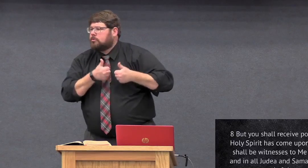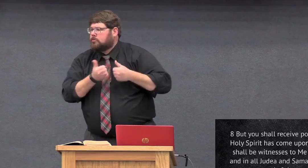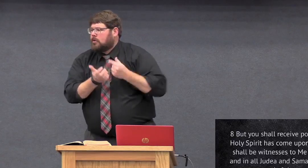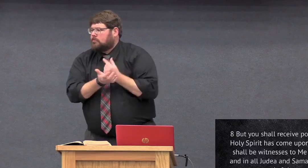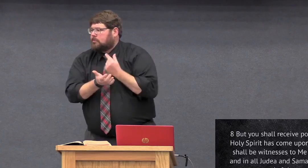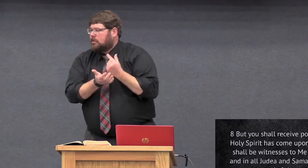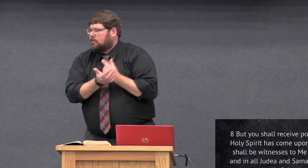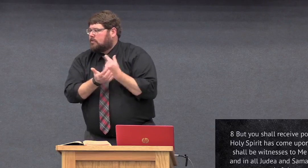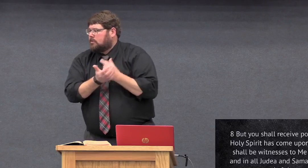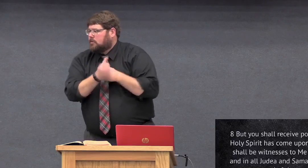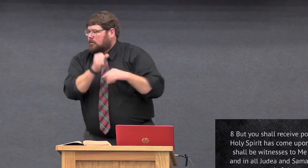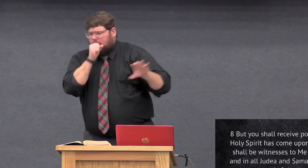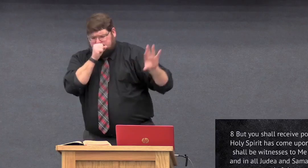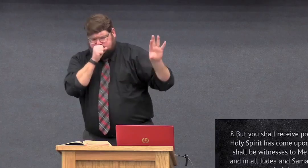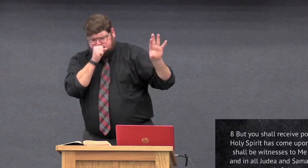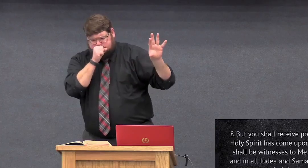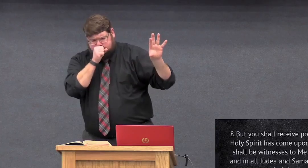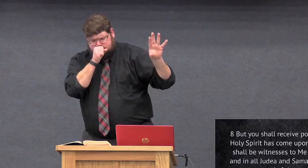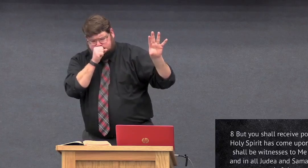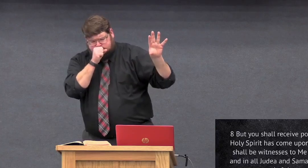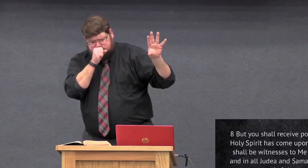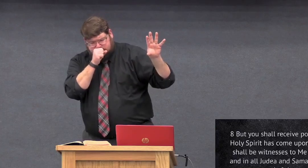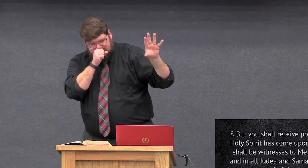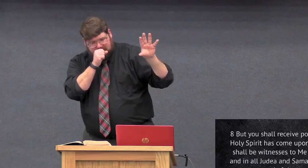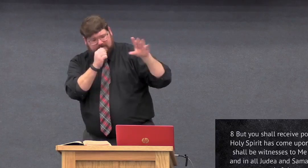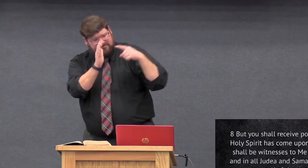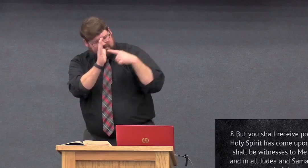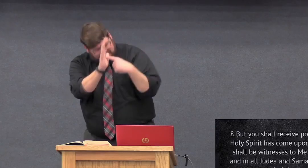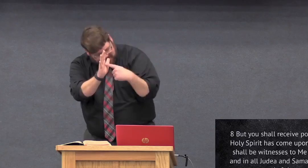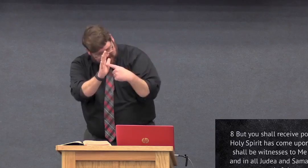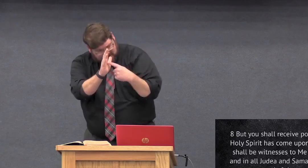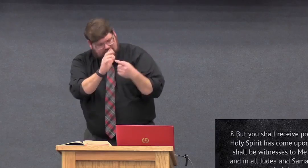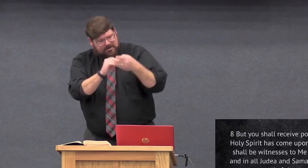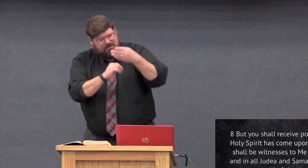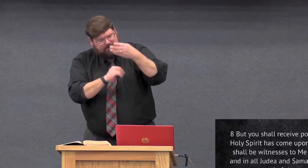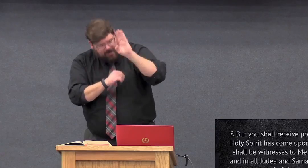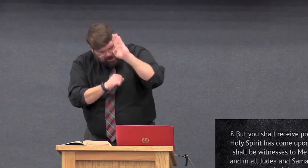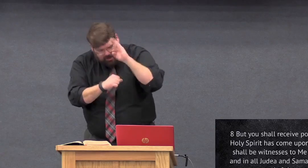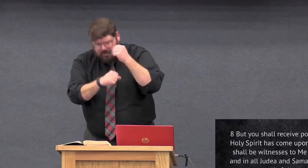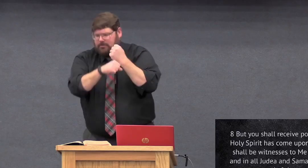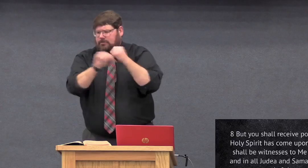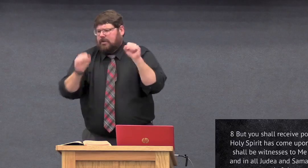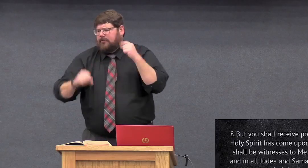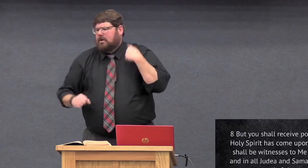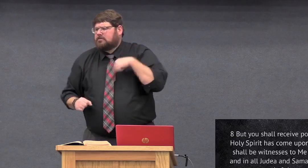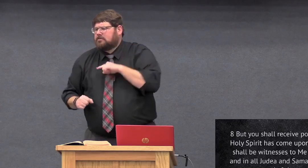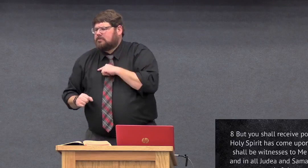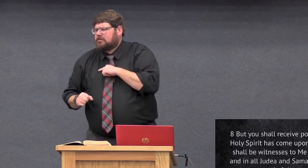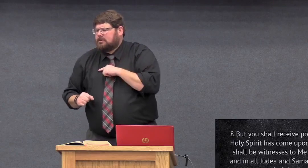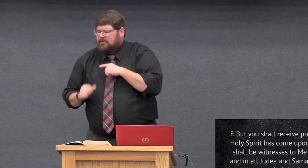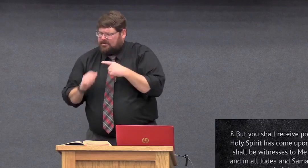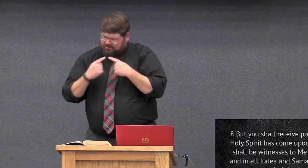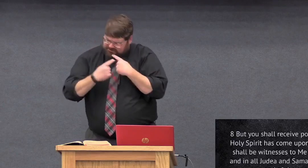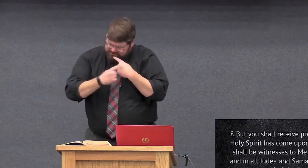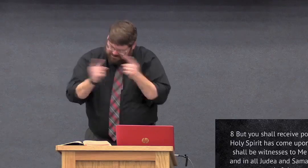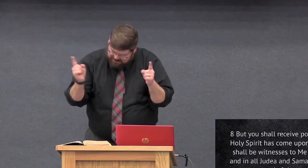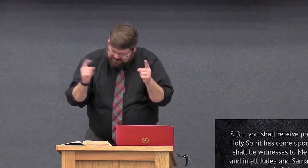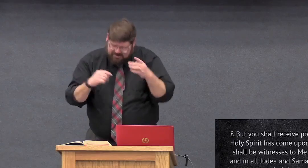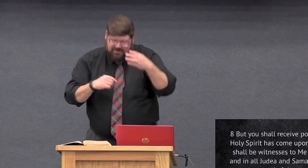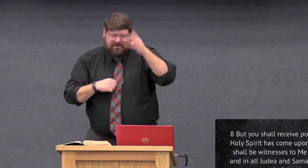it a lousy, quiet one? Or does it sound out the gospel loud and clear that God saved us? Do